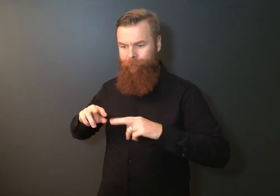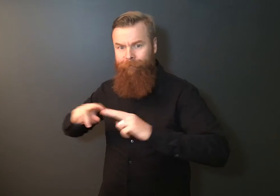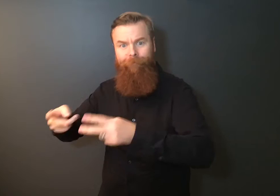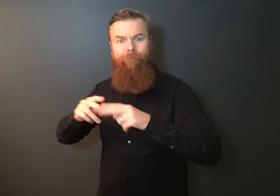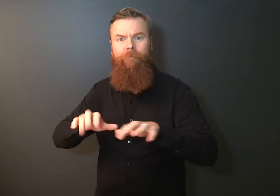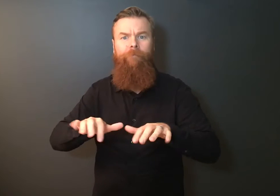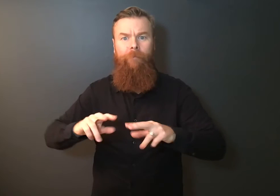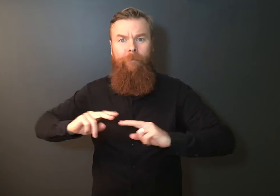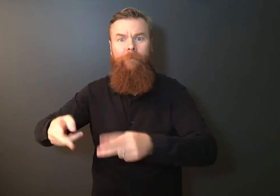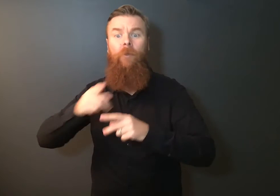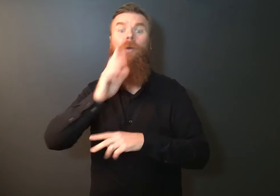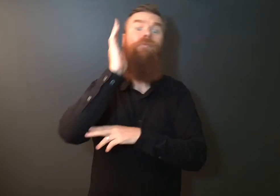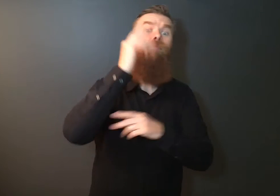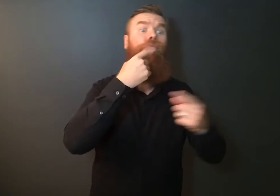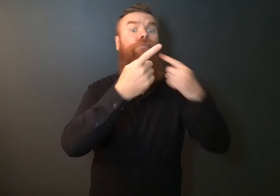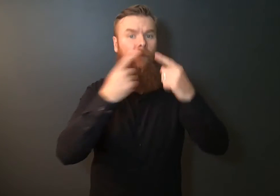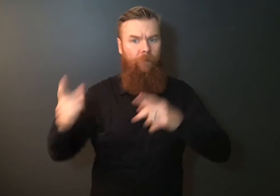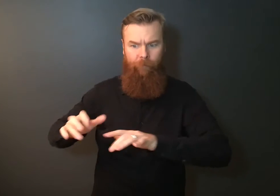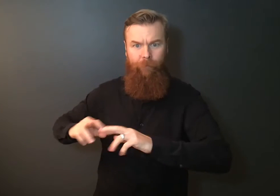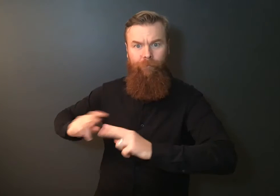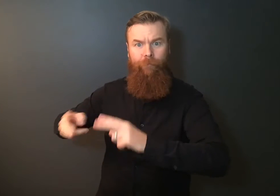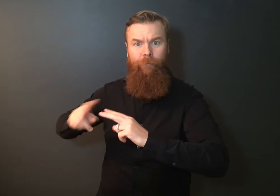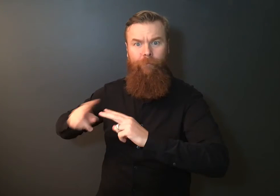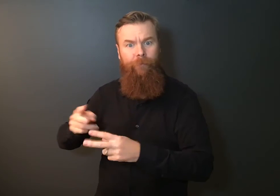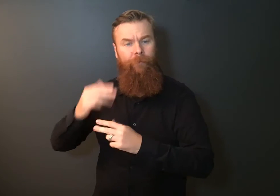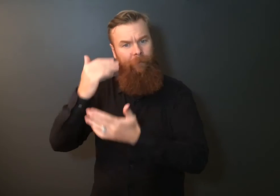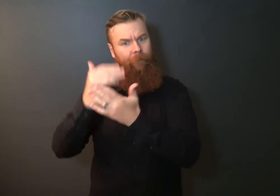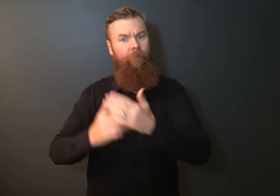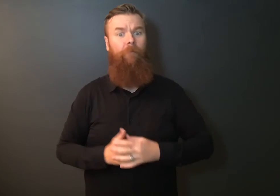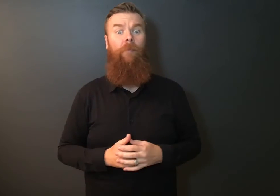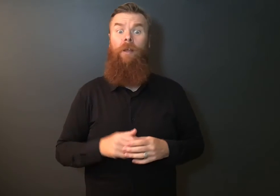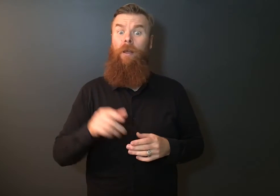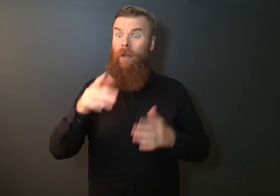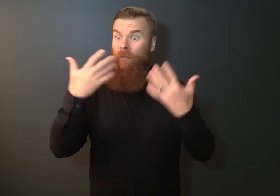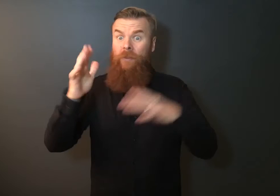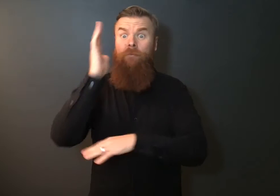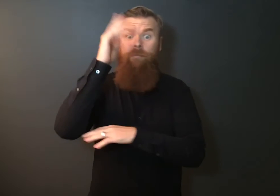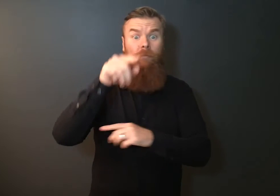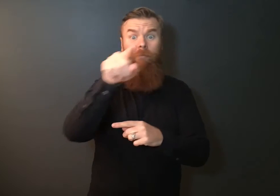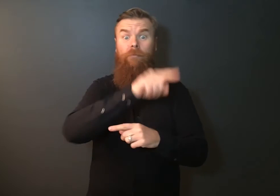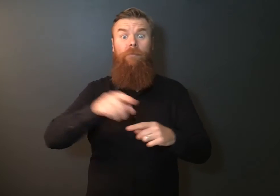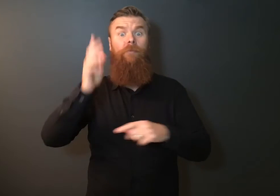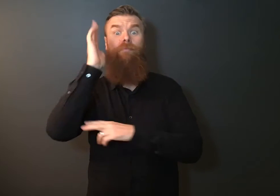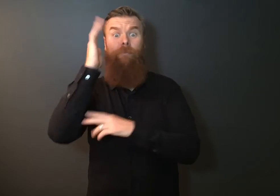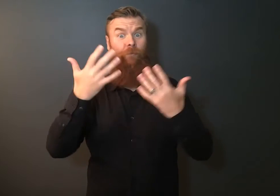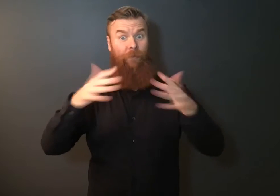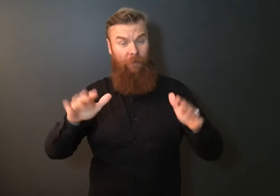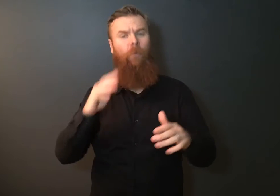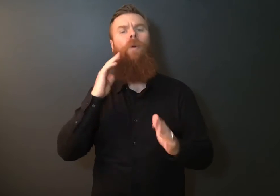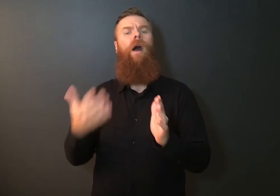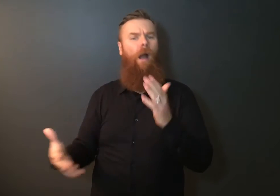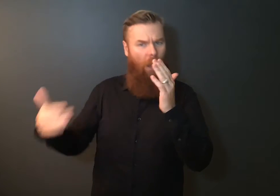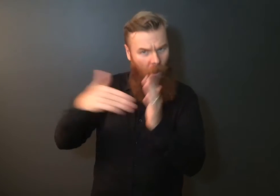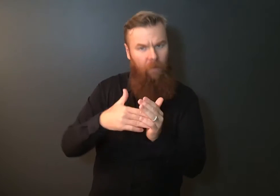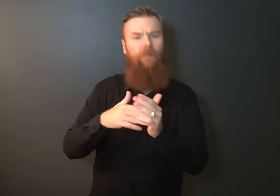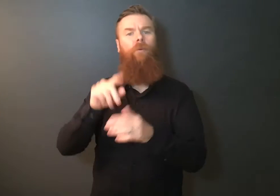We will have a time for Q&A right after the presentations. We are also asking all the speakers to please stick to the